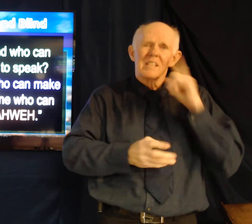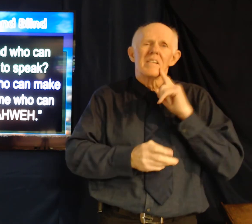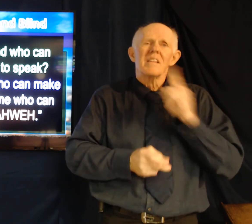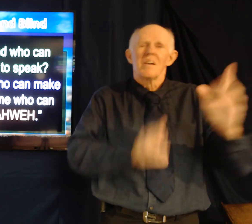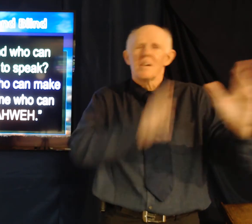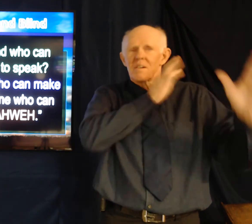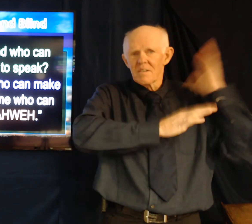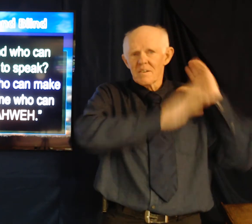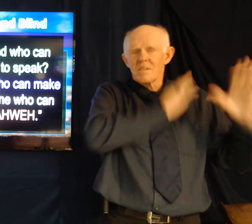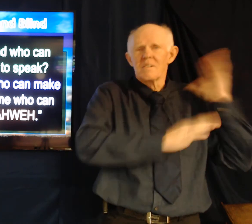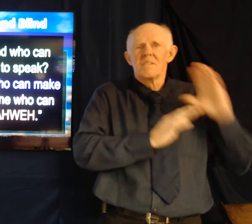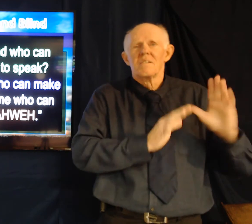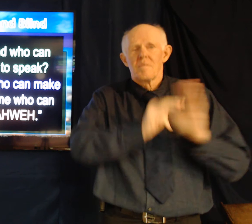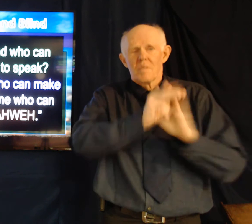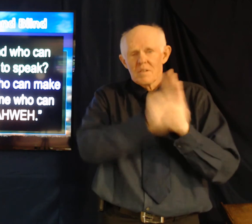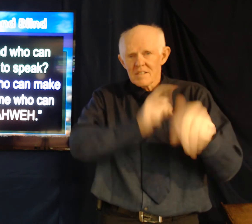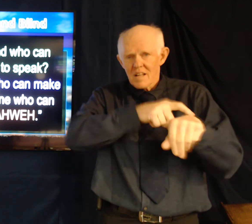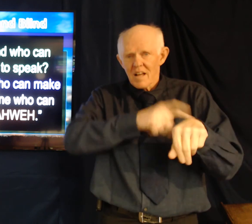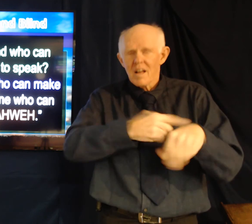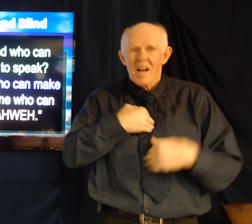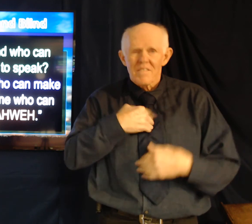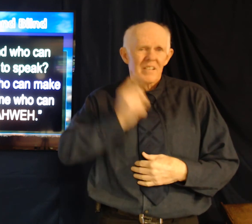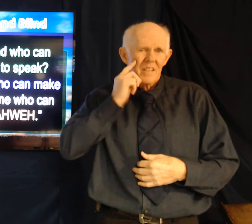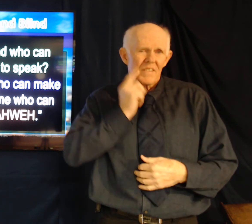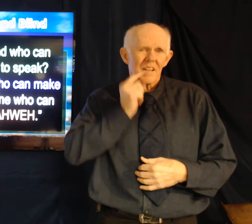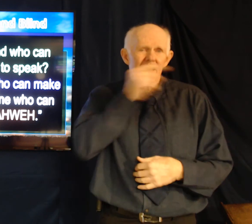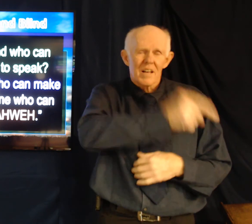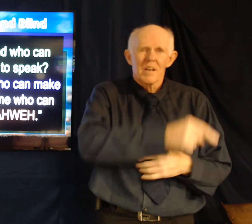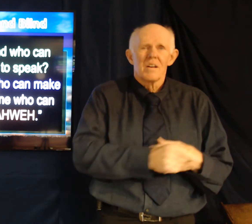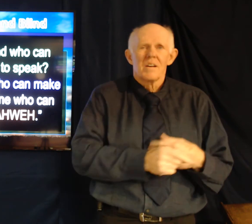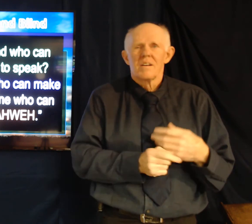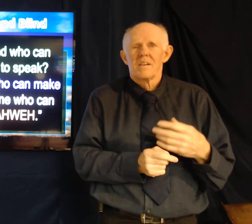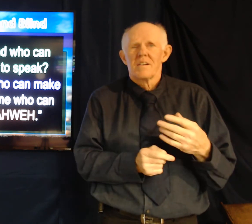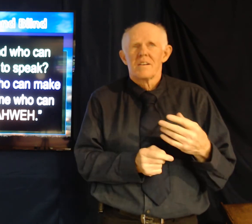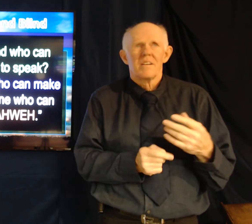It doesn't say much about them, but there were deaf people in Moses' time.